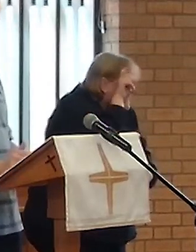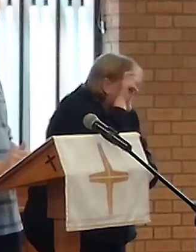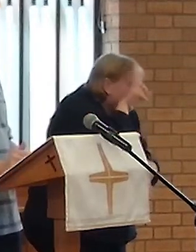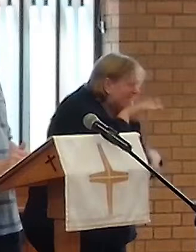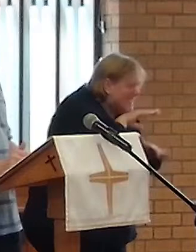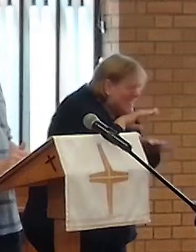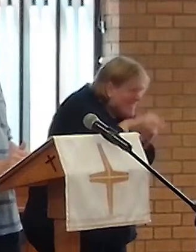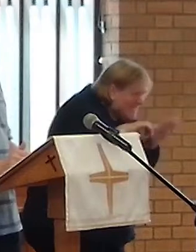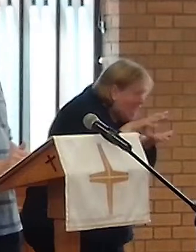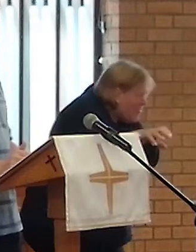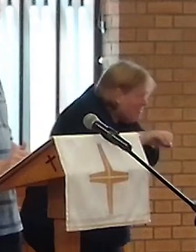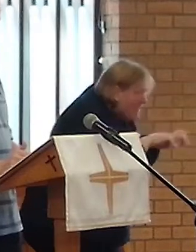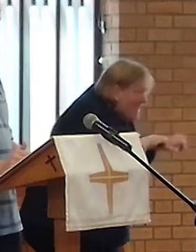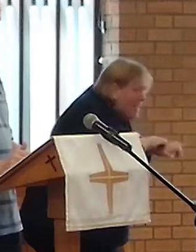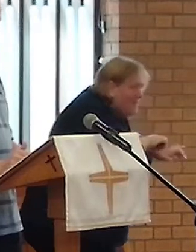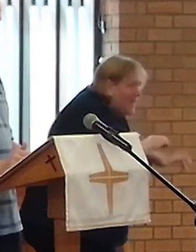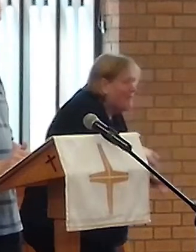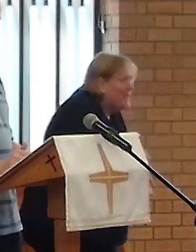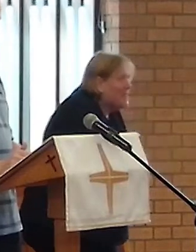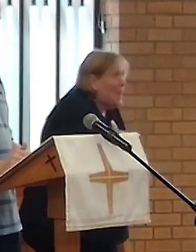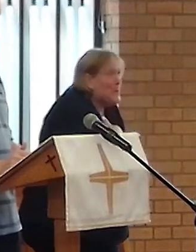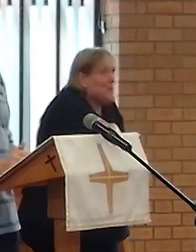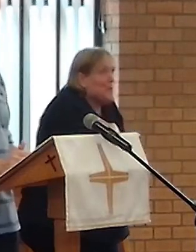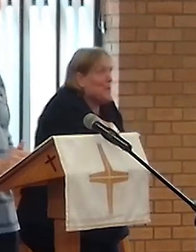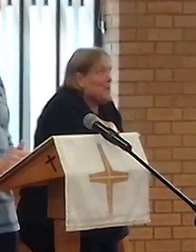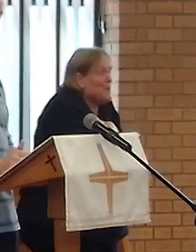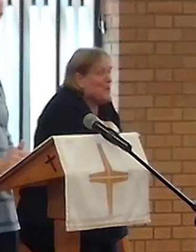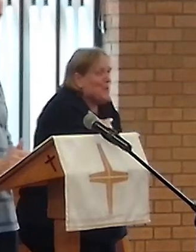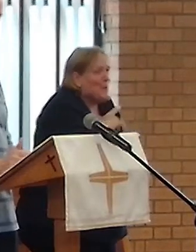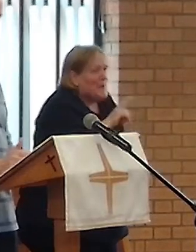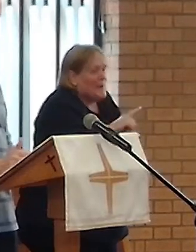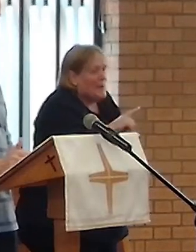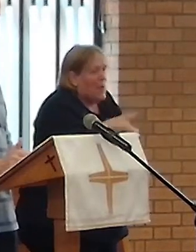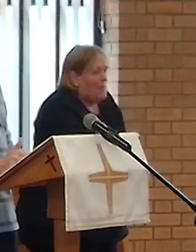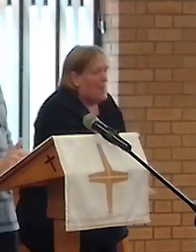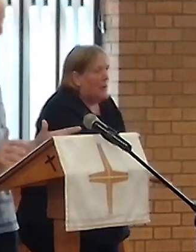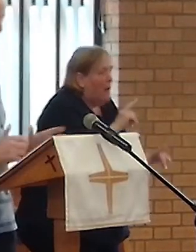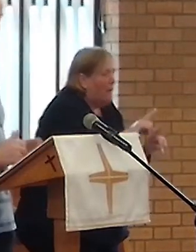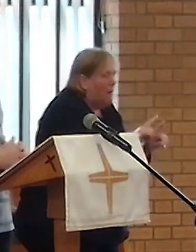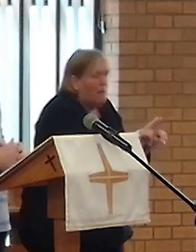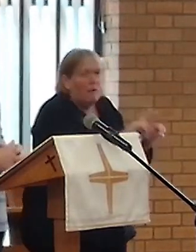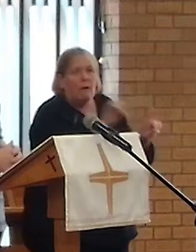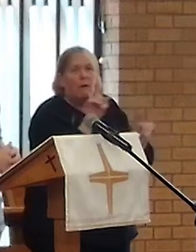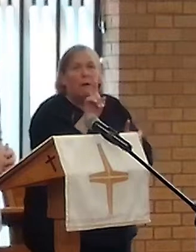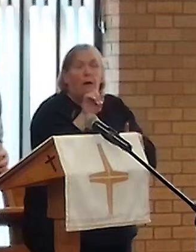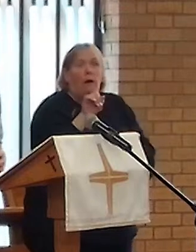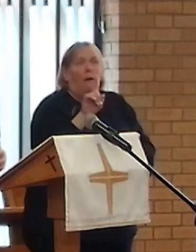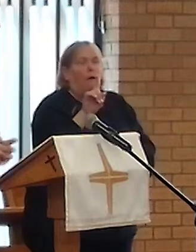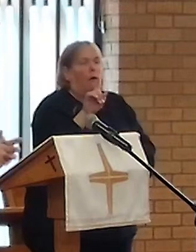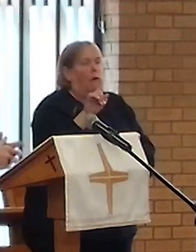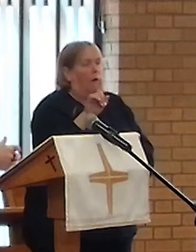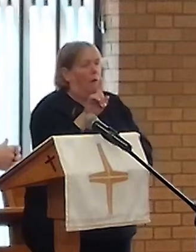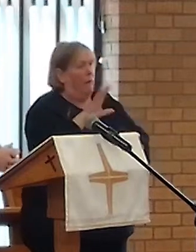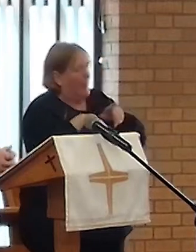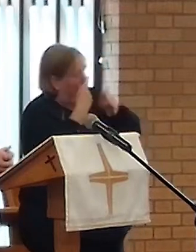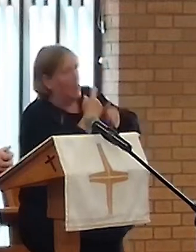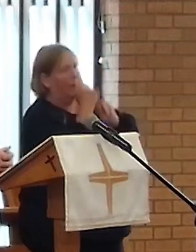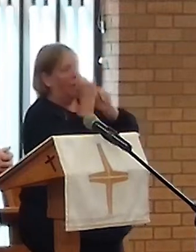from the estate. Then with a start, he turns around and notices the head gamekeeper is watching